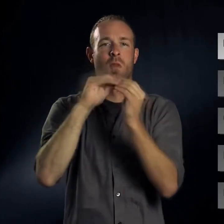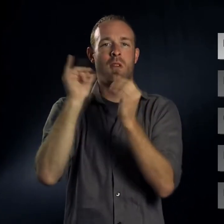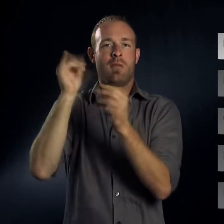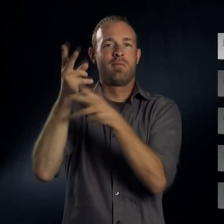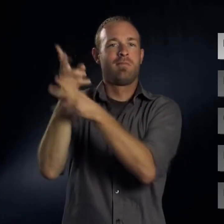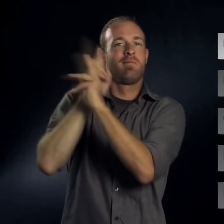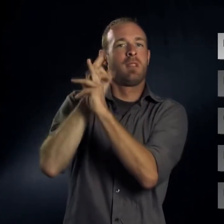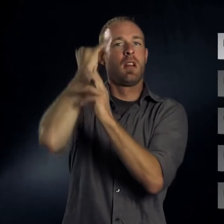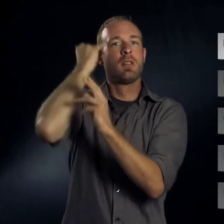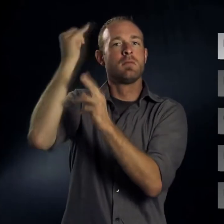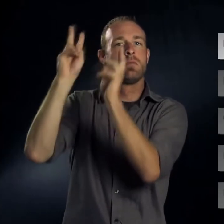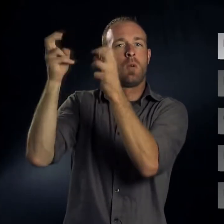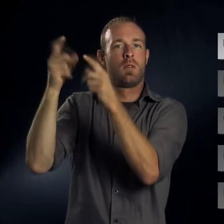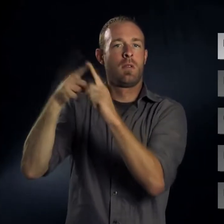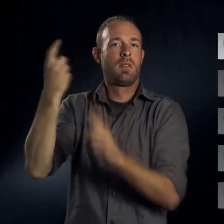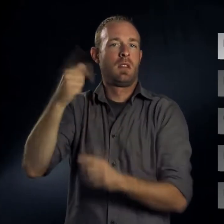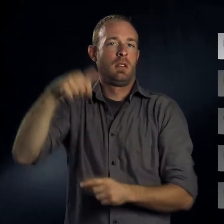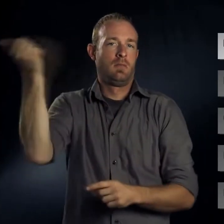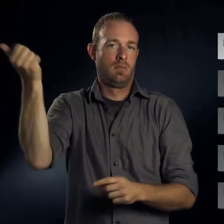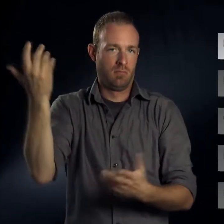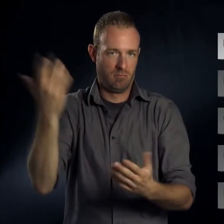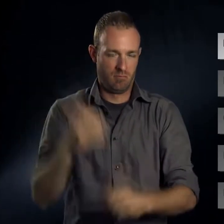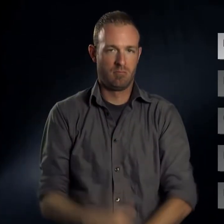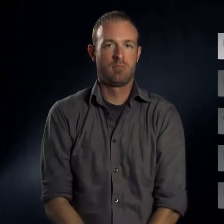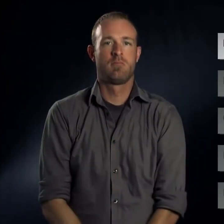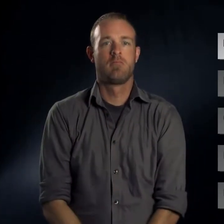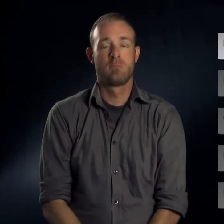was written. It's more of kind of borrowing from the language.